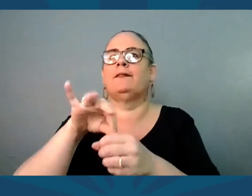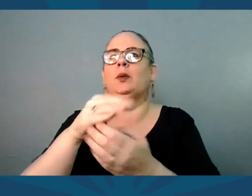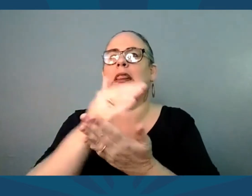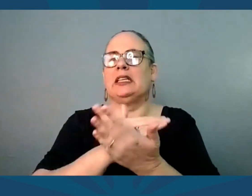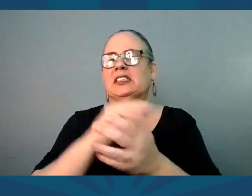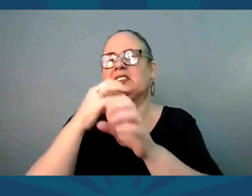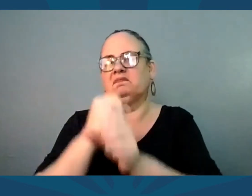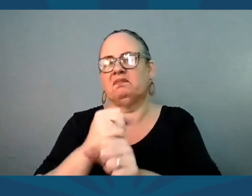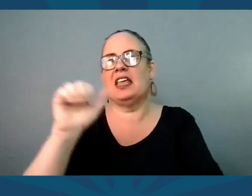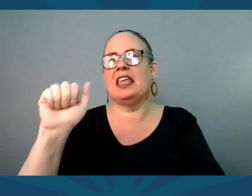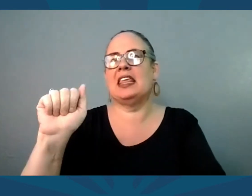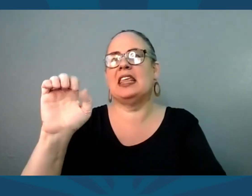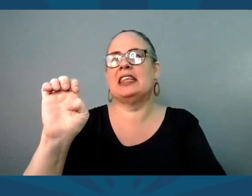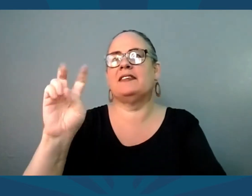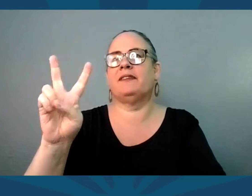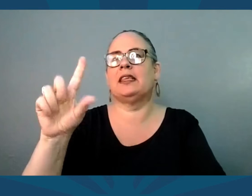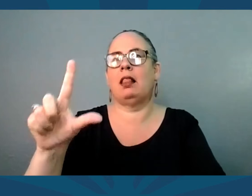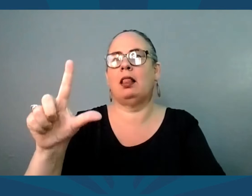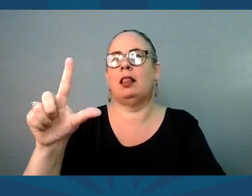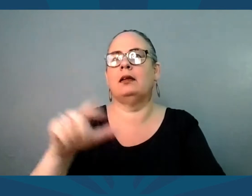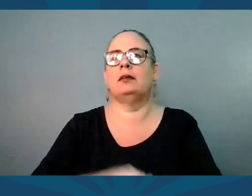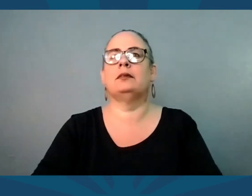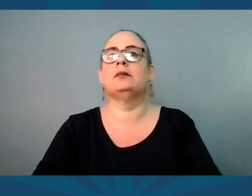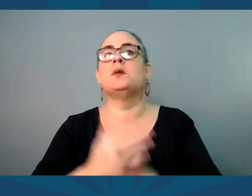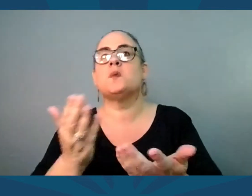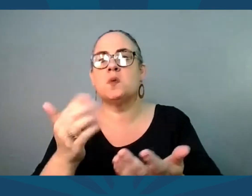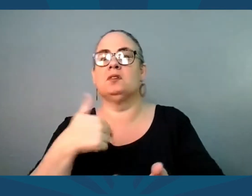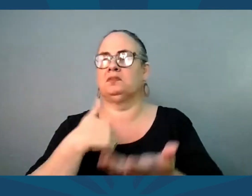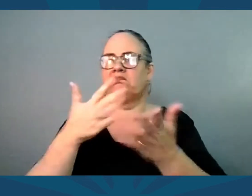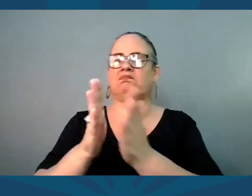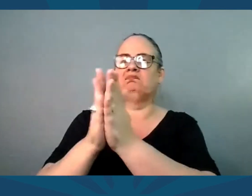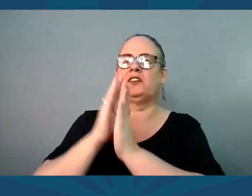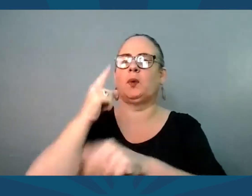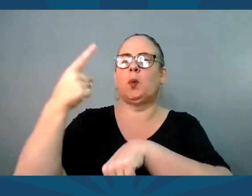on the active early voting list, AEVL,